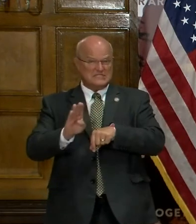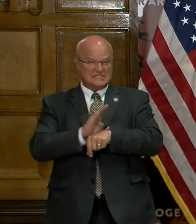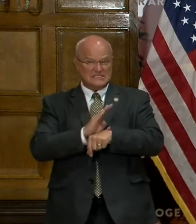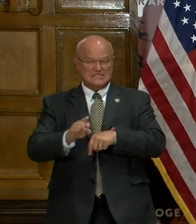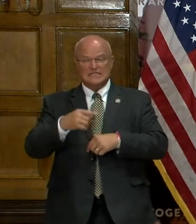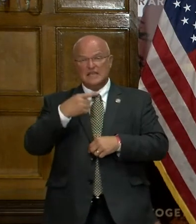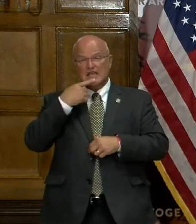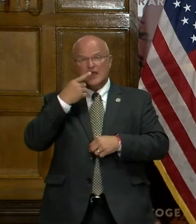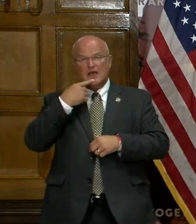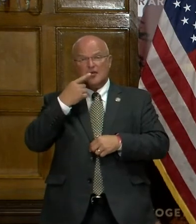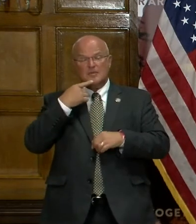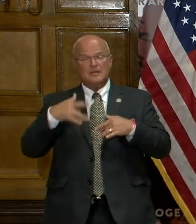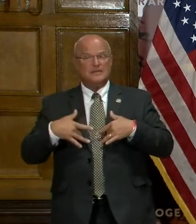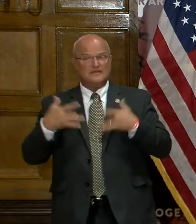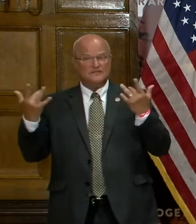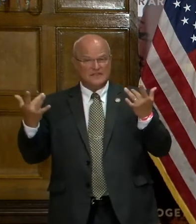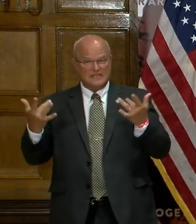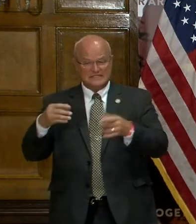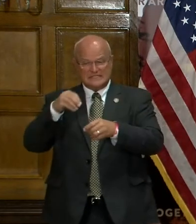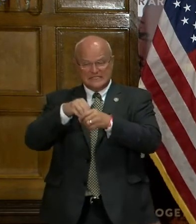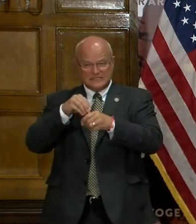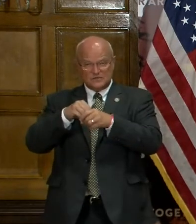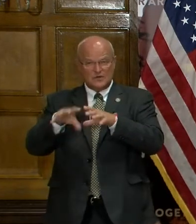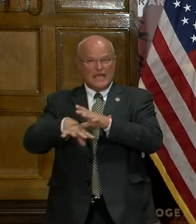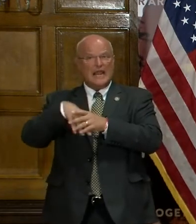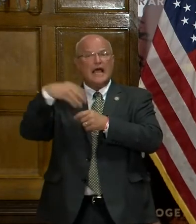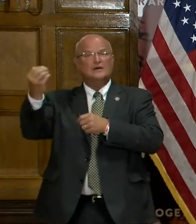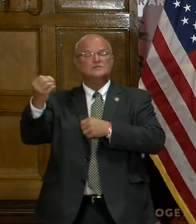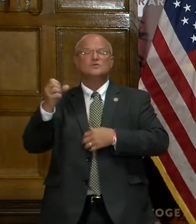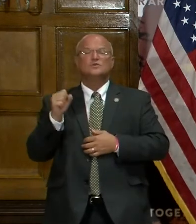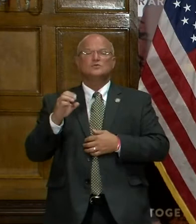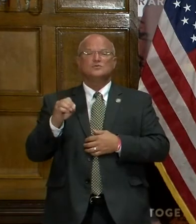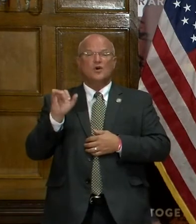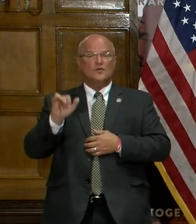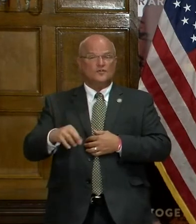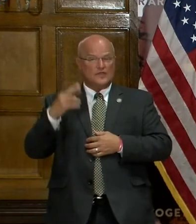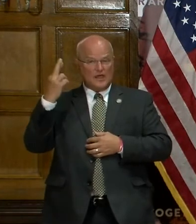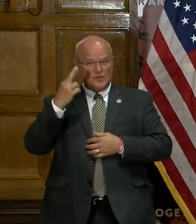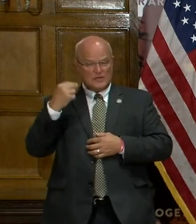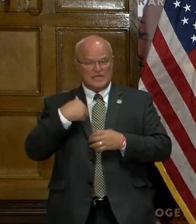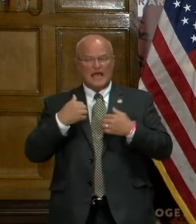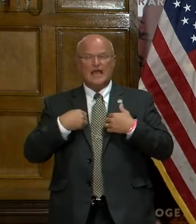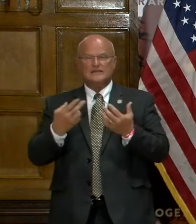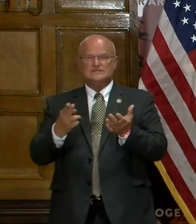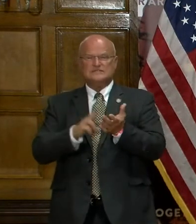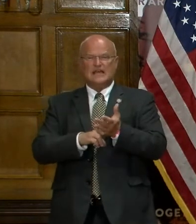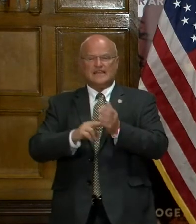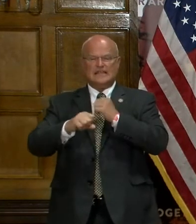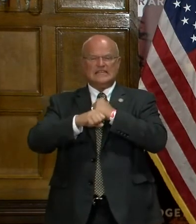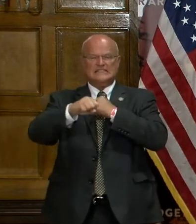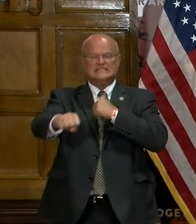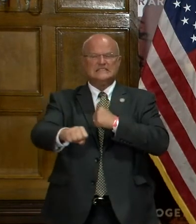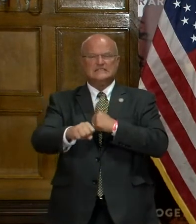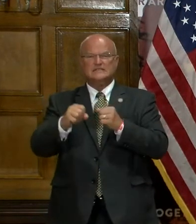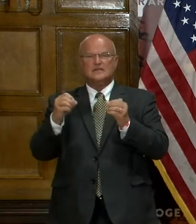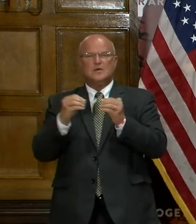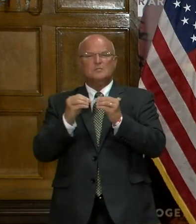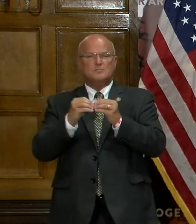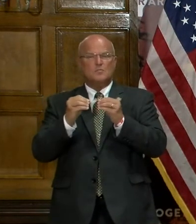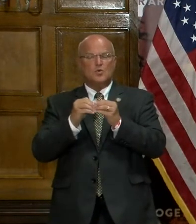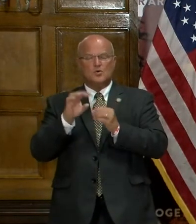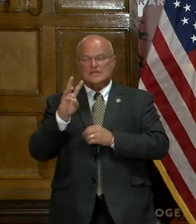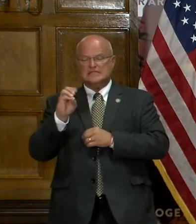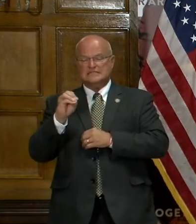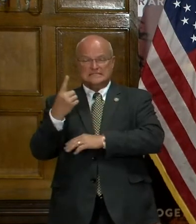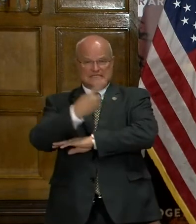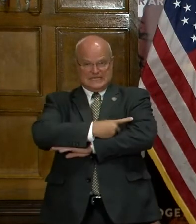and public events, indoor and outdoor. So for that reason, I have signed that extension for an additional 60